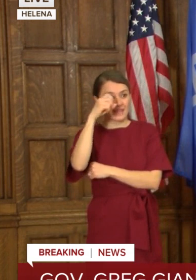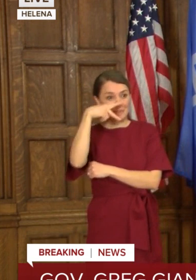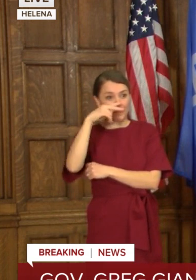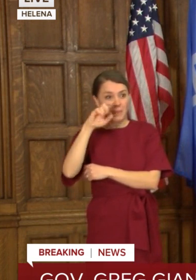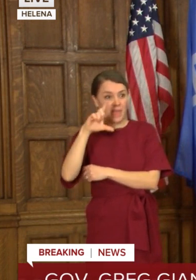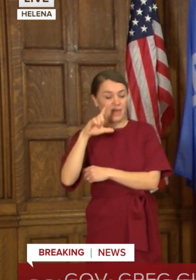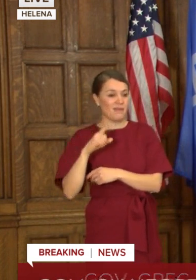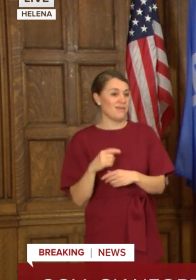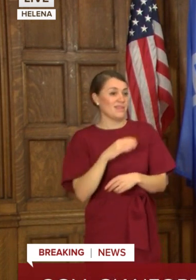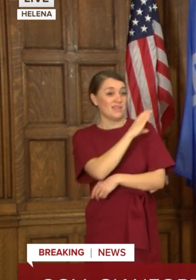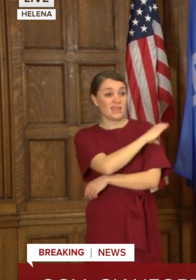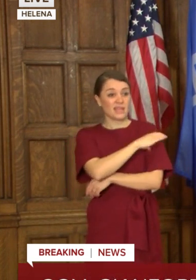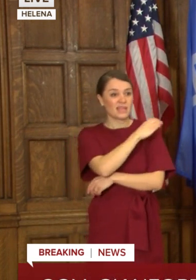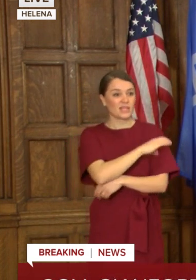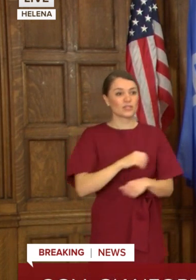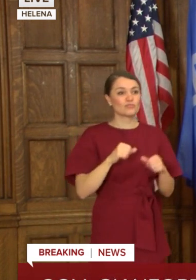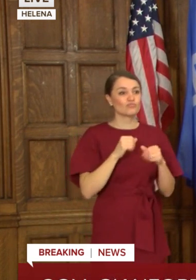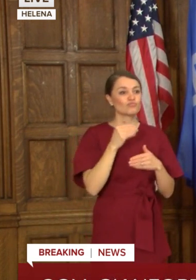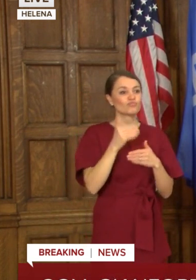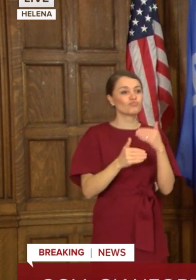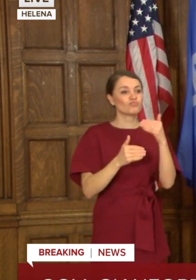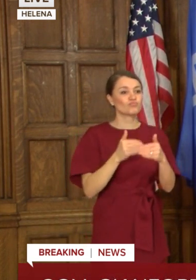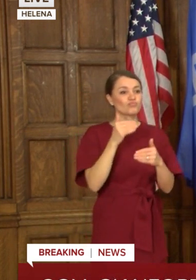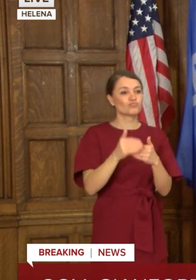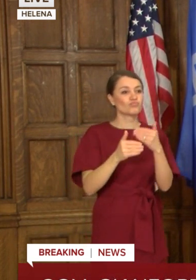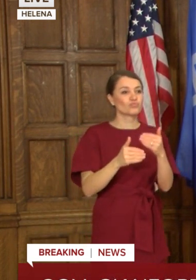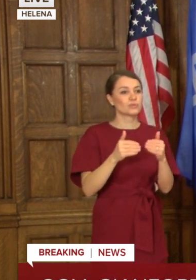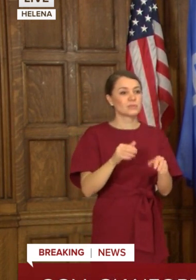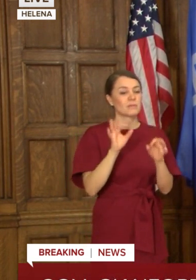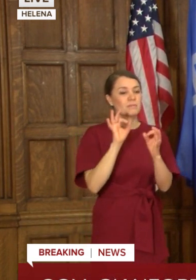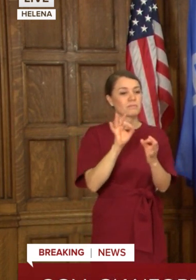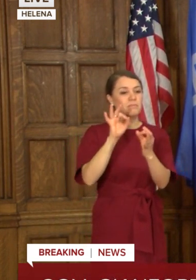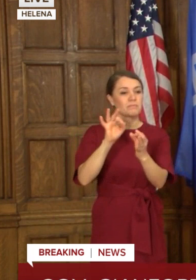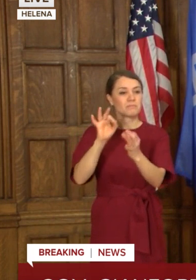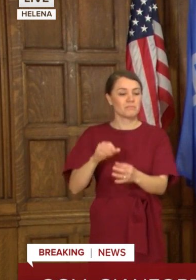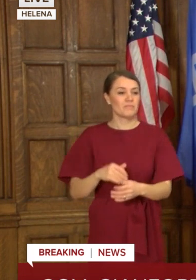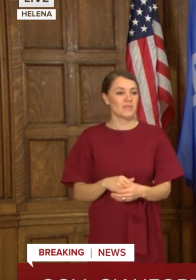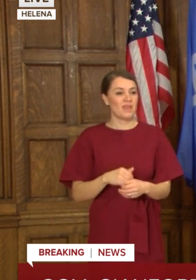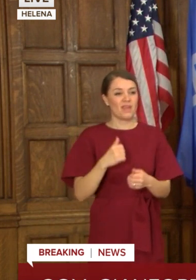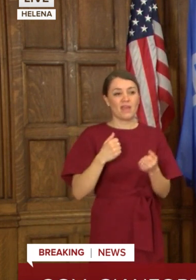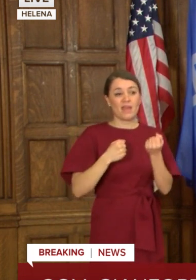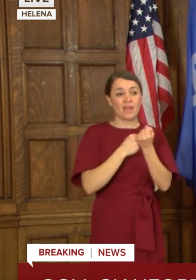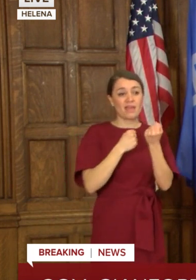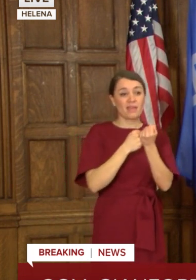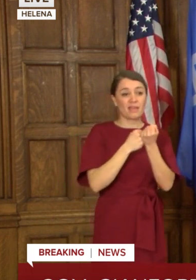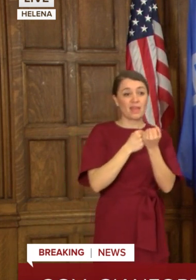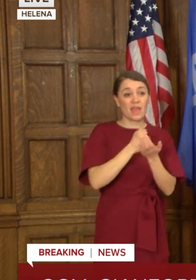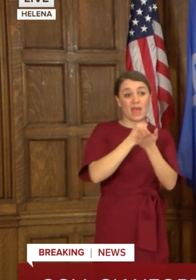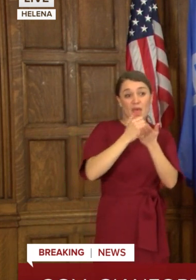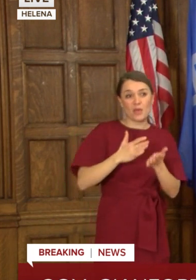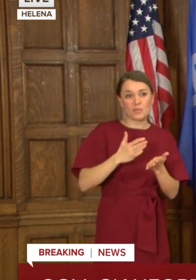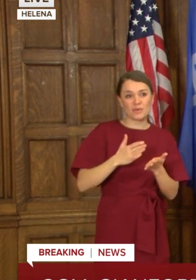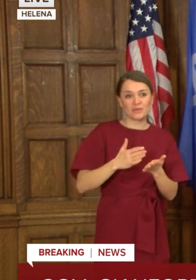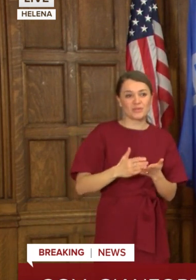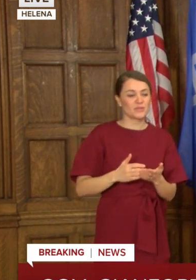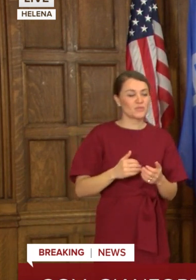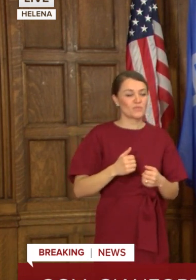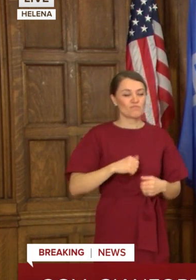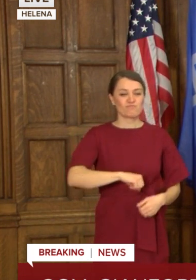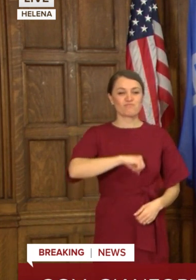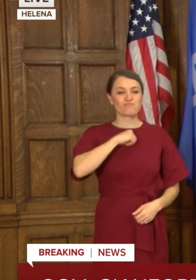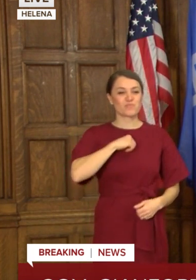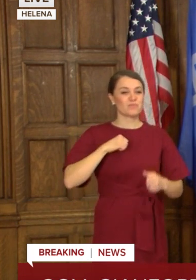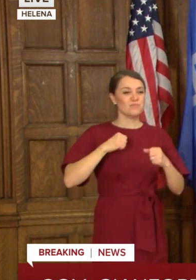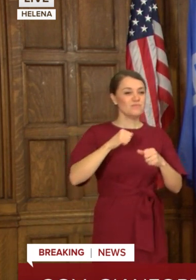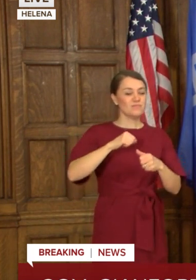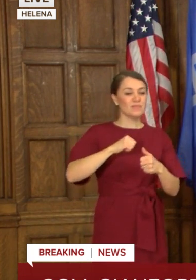clockwork. Volunteers were working together. Honestly, it made me proud to be a Montanan. Neighbors